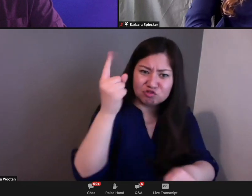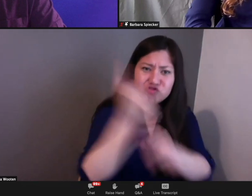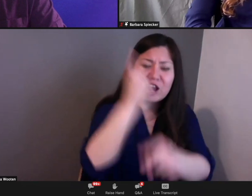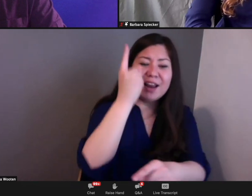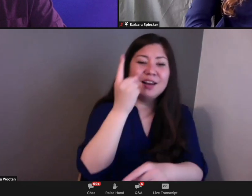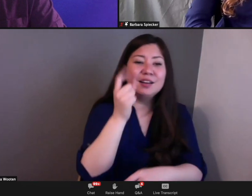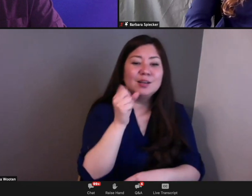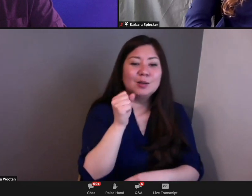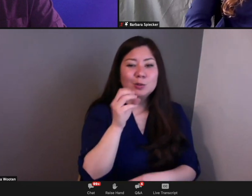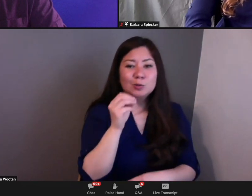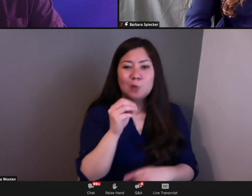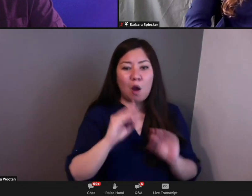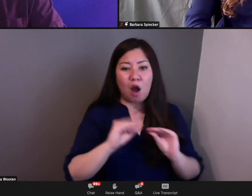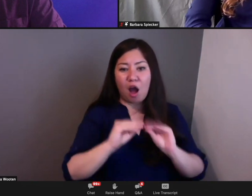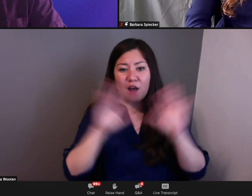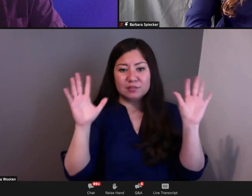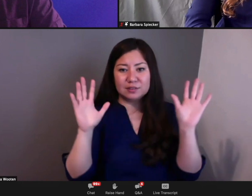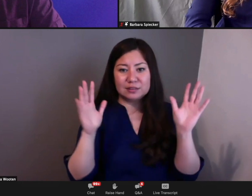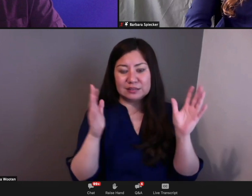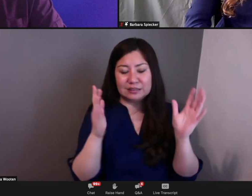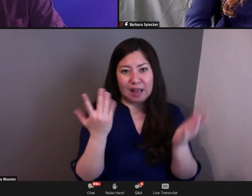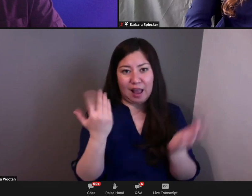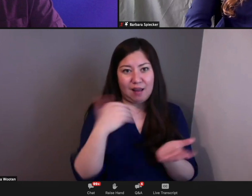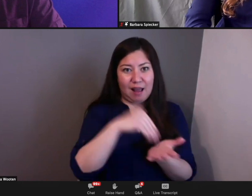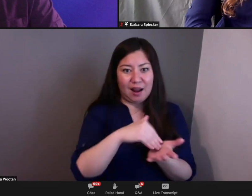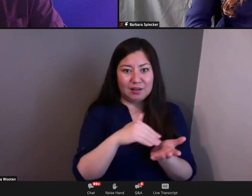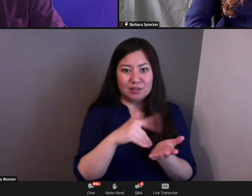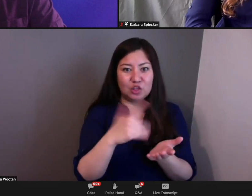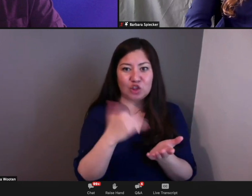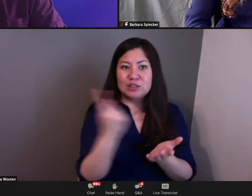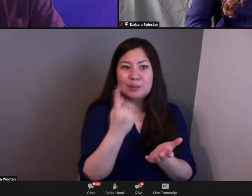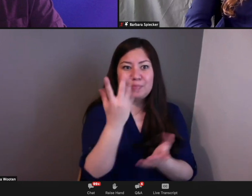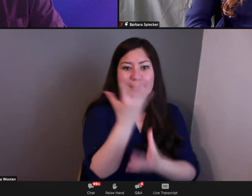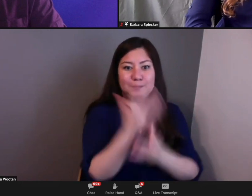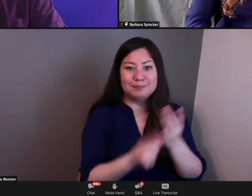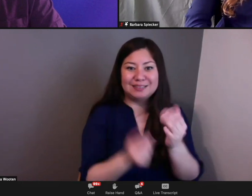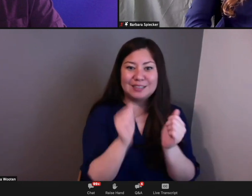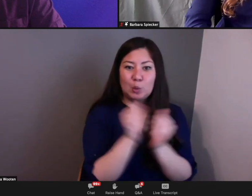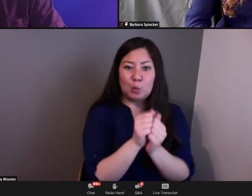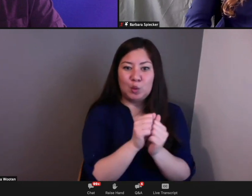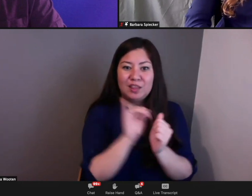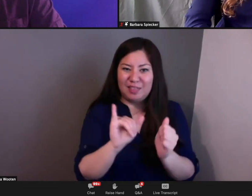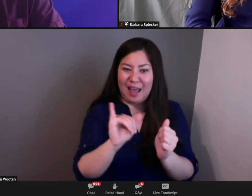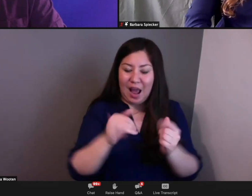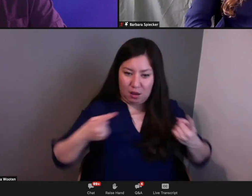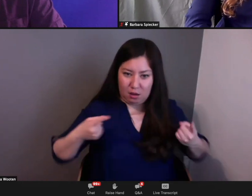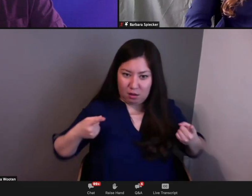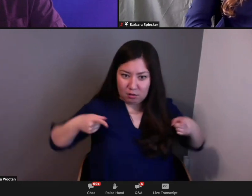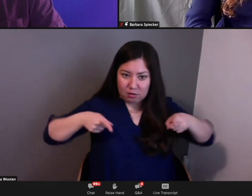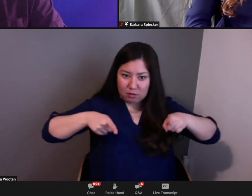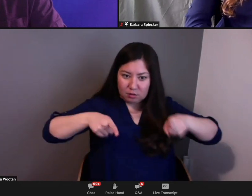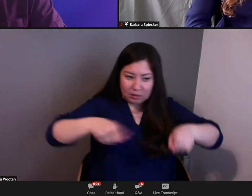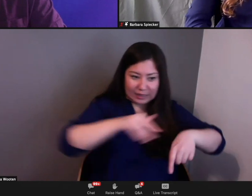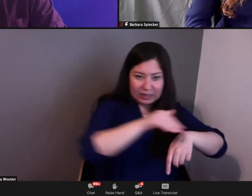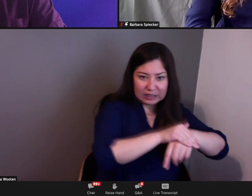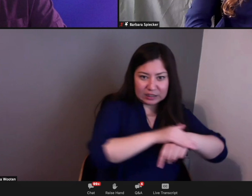like I'm really not the right person to answer that question. So I don't know if Alicia, if you have anything to add to that.